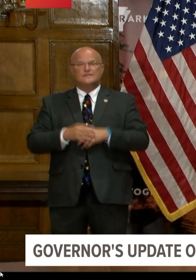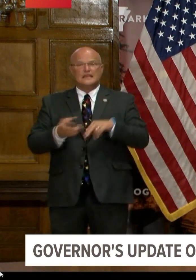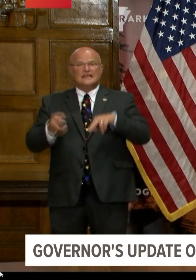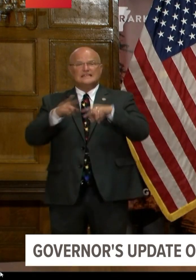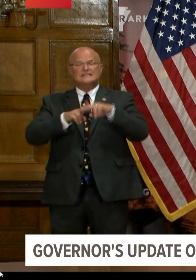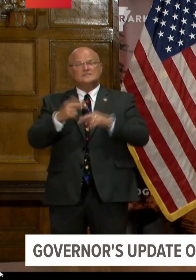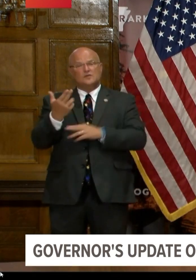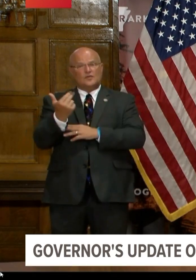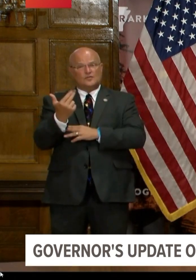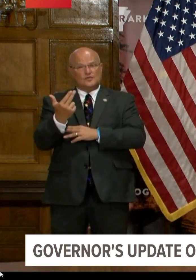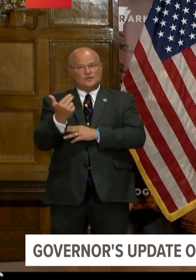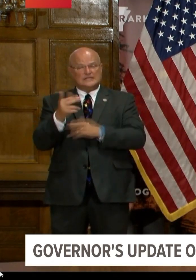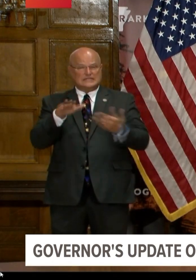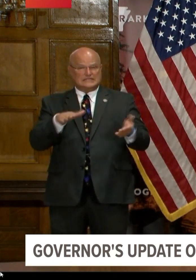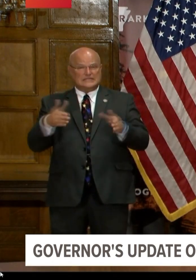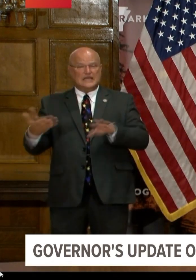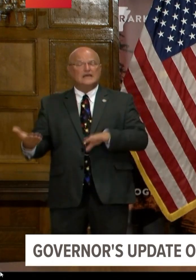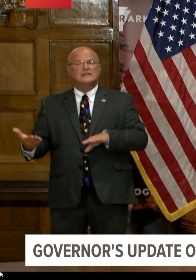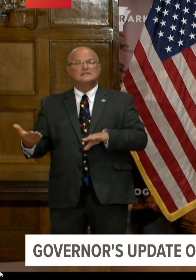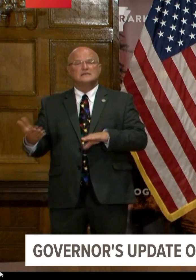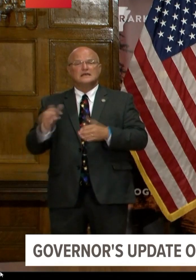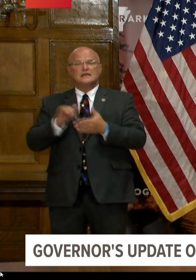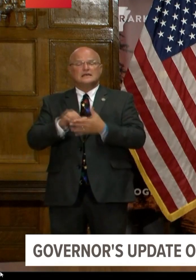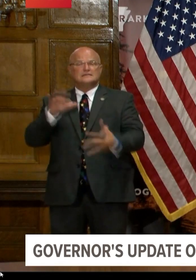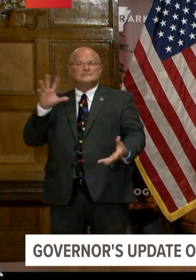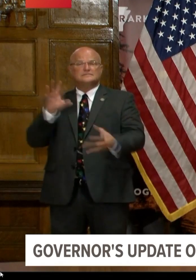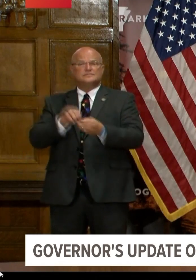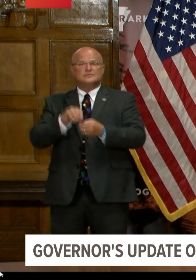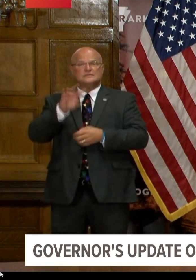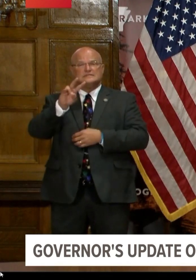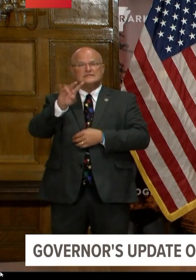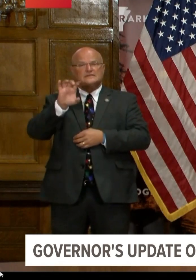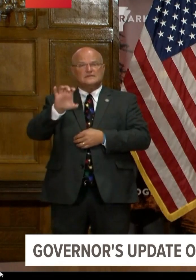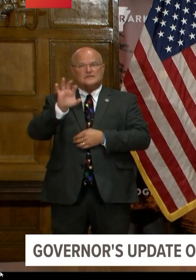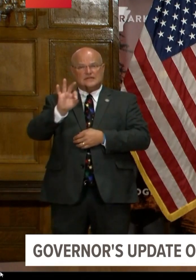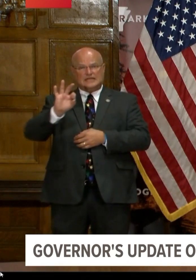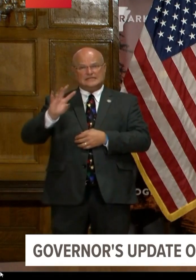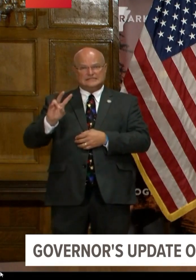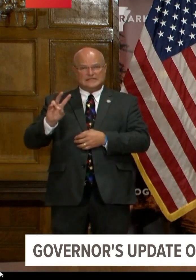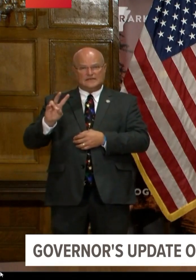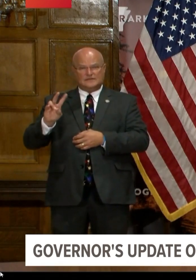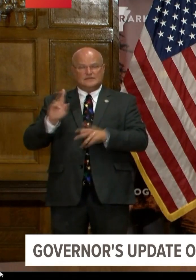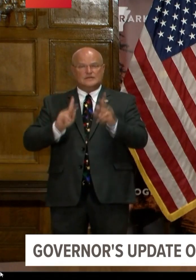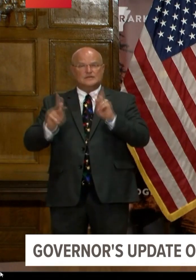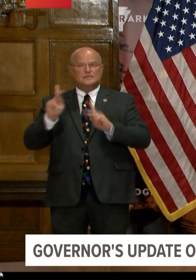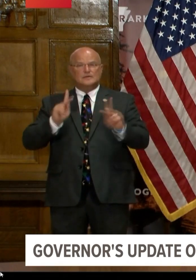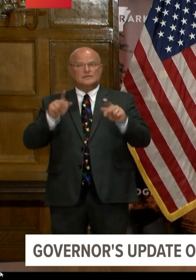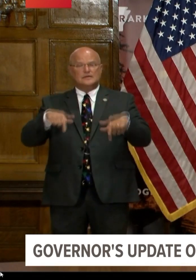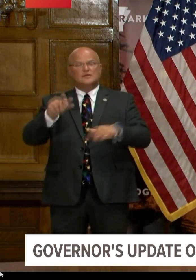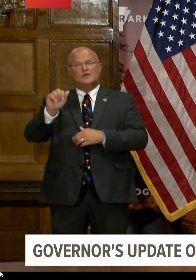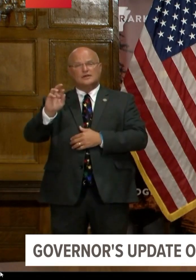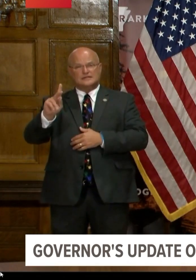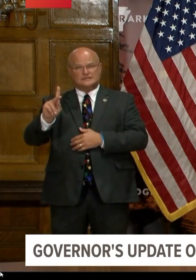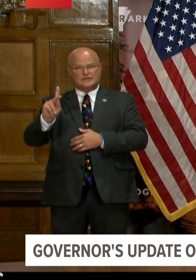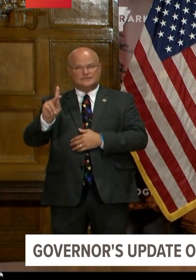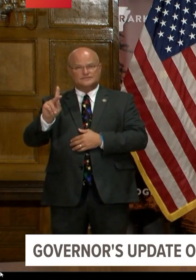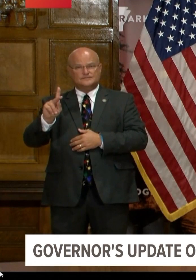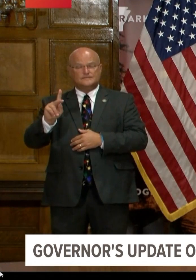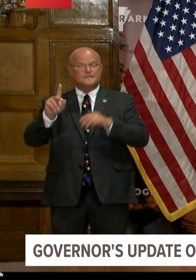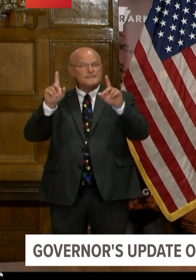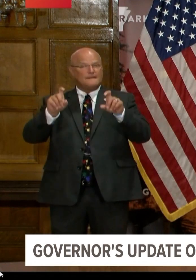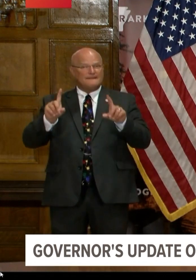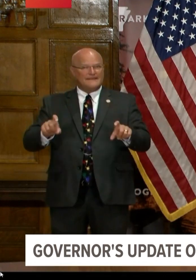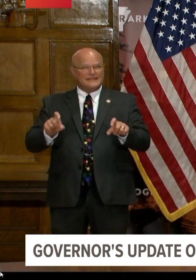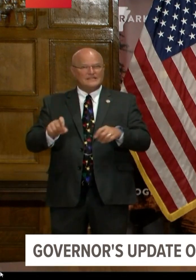additional 13 deaths. That brings us to 797 Arkansans. Testing,